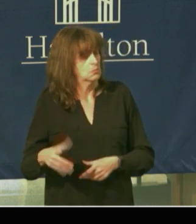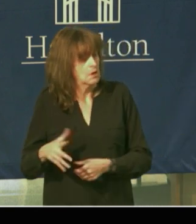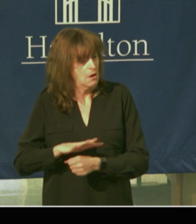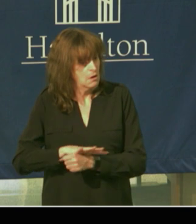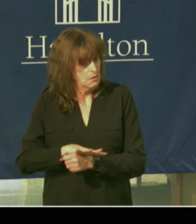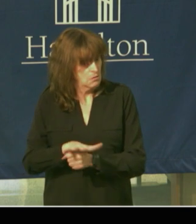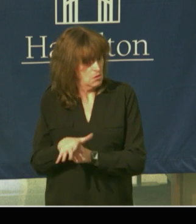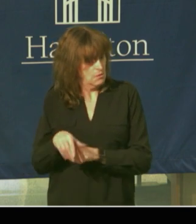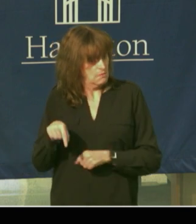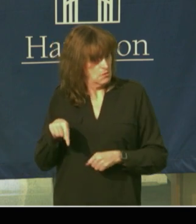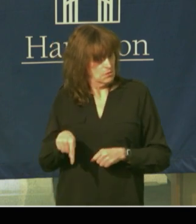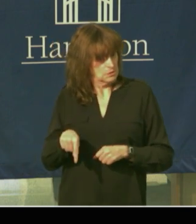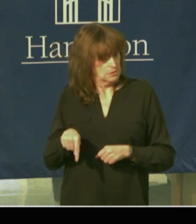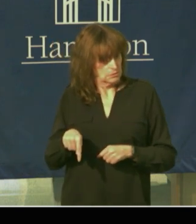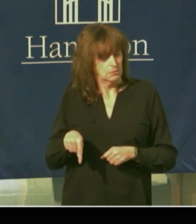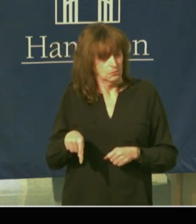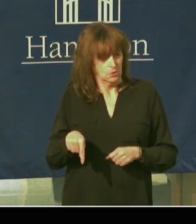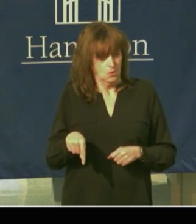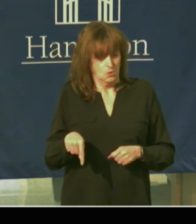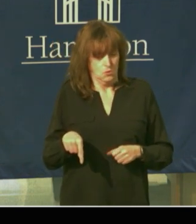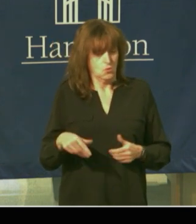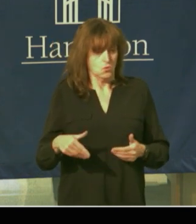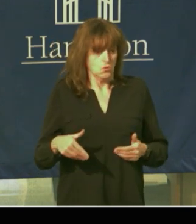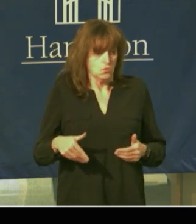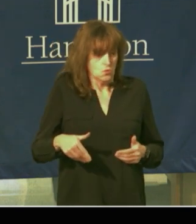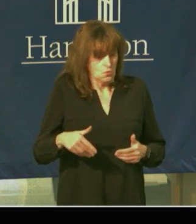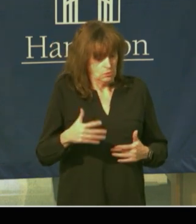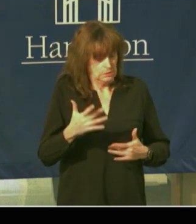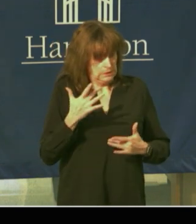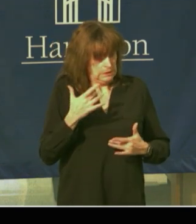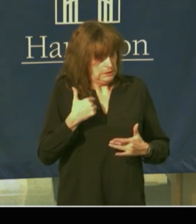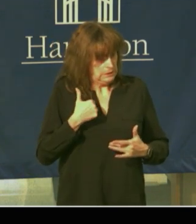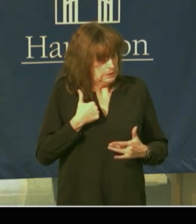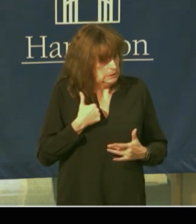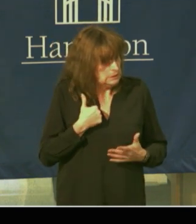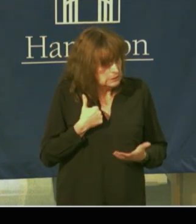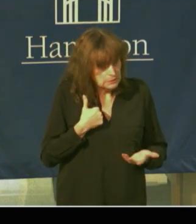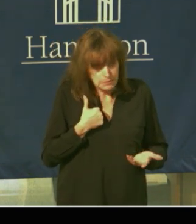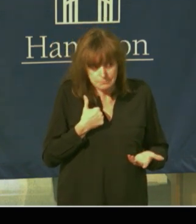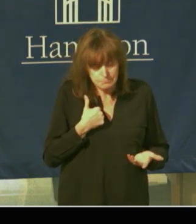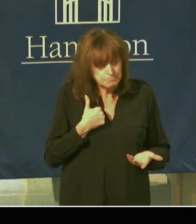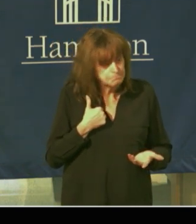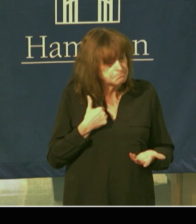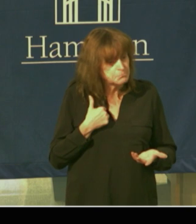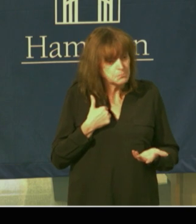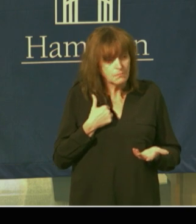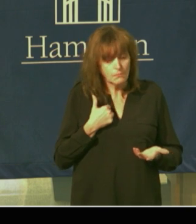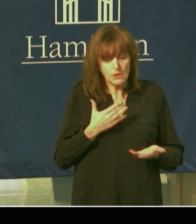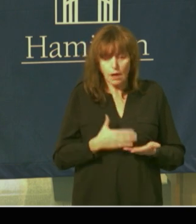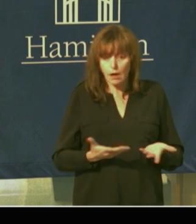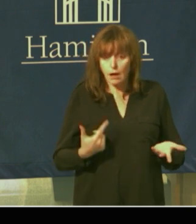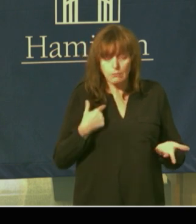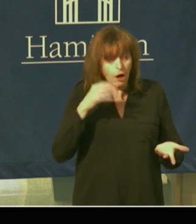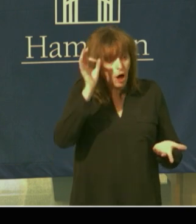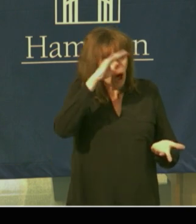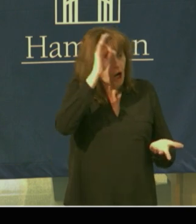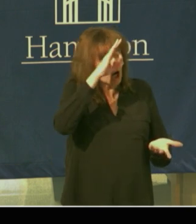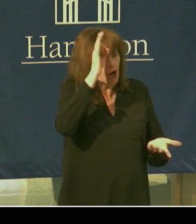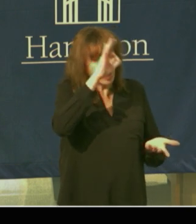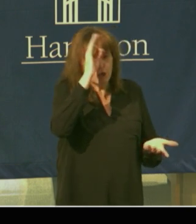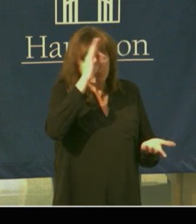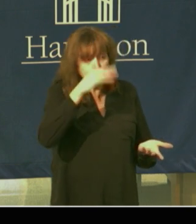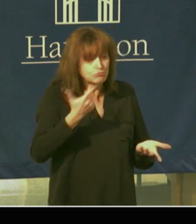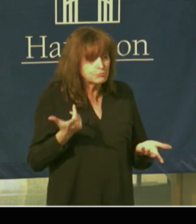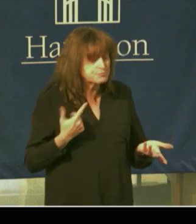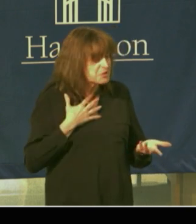people have been infected and it's a minimal infection. They don't even know that, you know, it wasn't enough to prompt them to go and